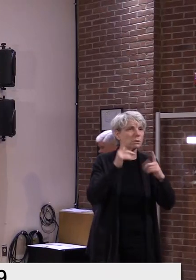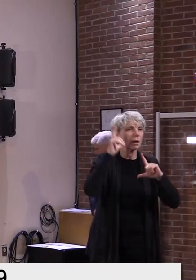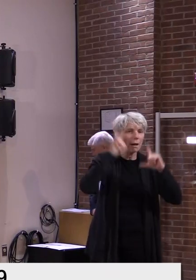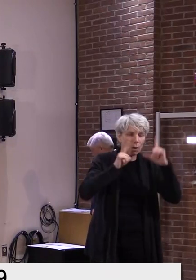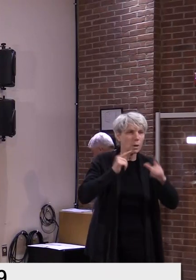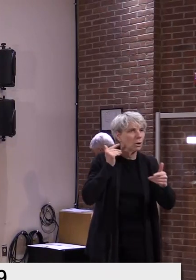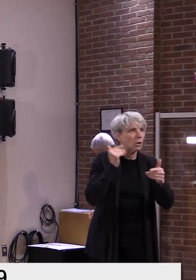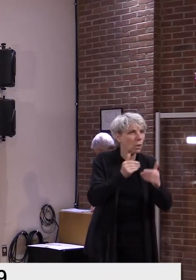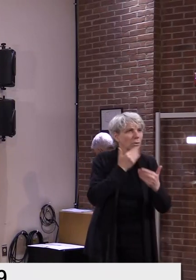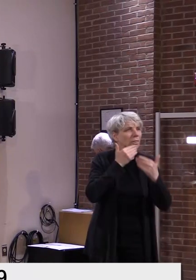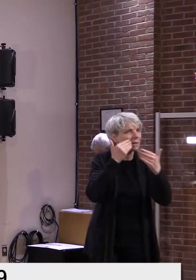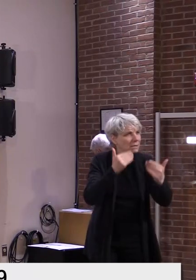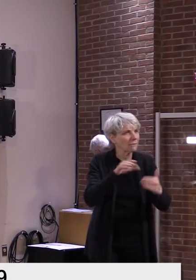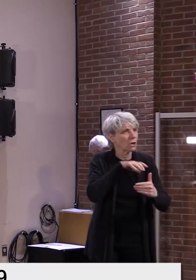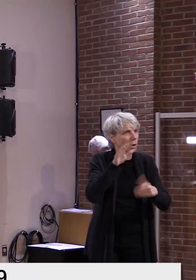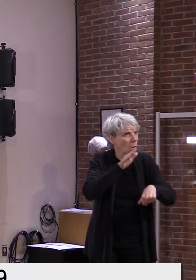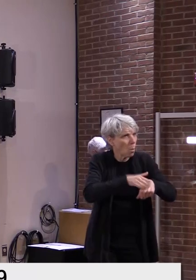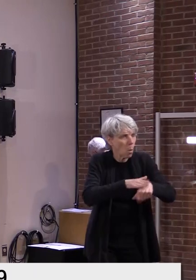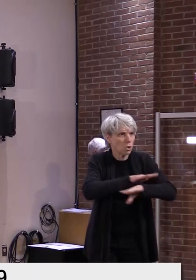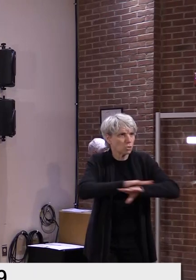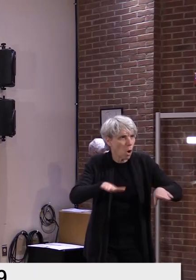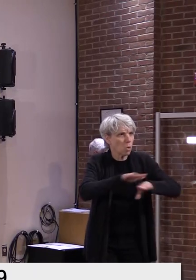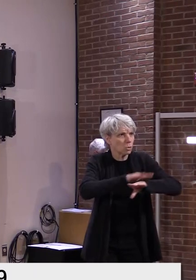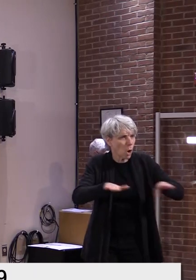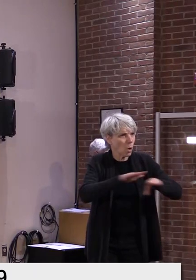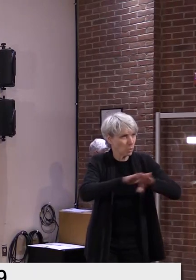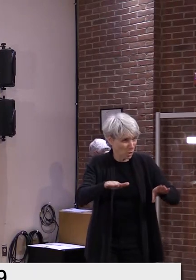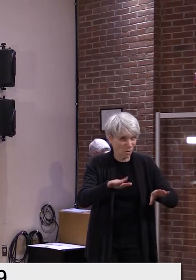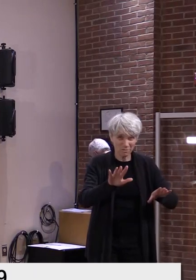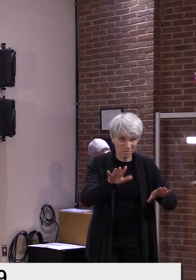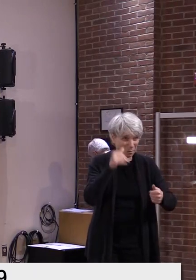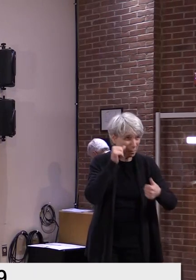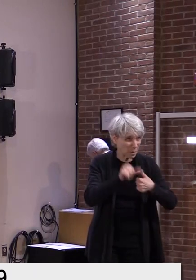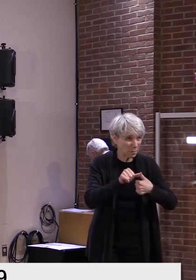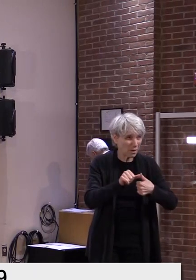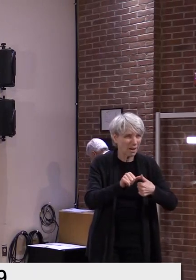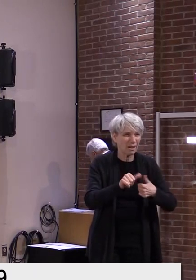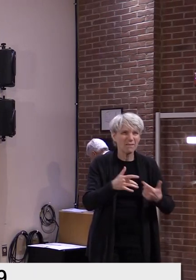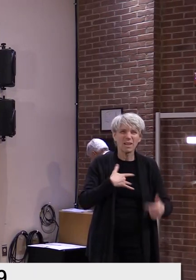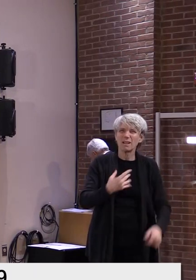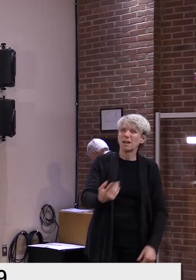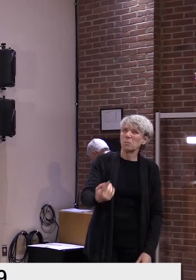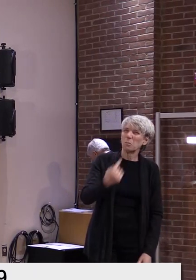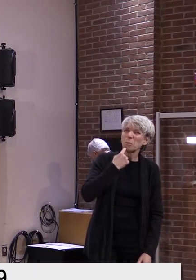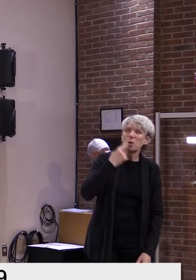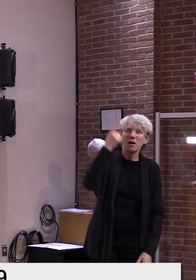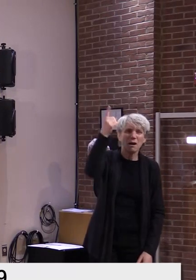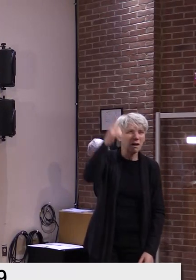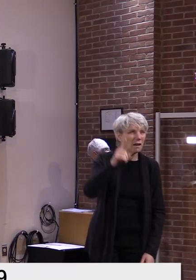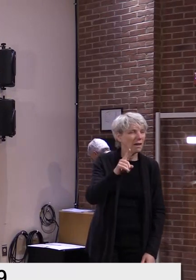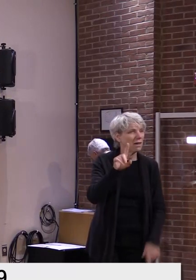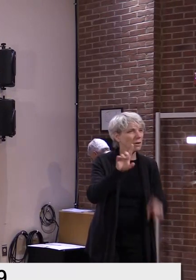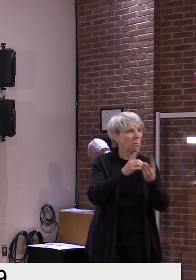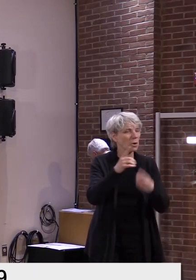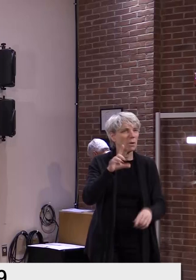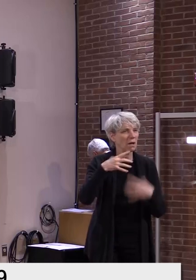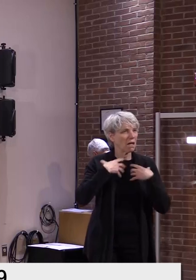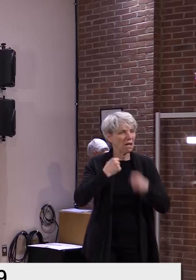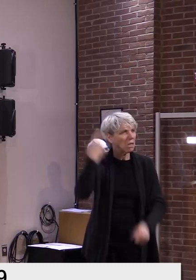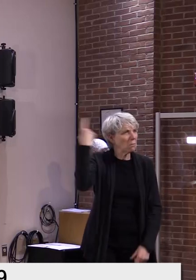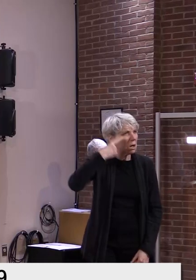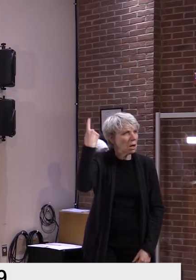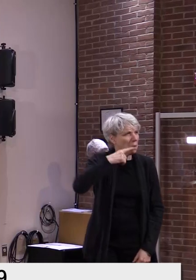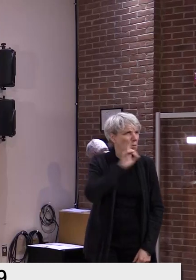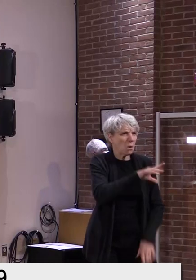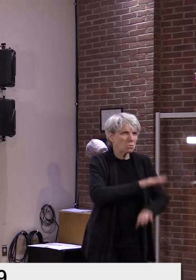for the holidays. Public health is often accused of being the wet blanket, finger wagger, having too much